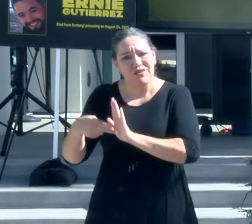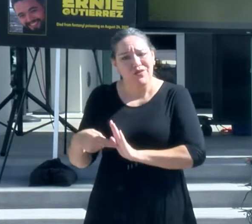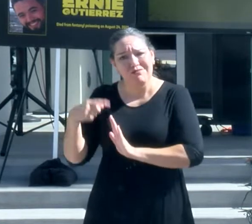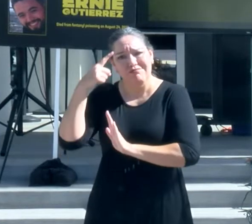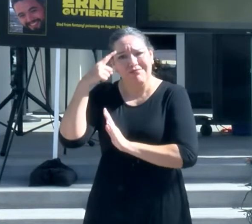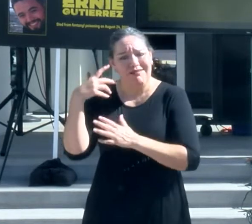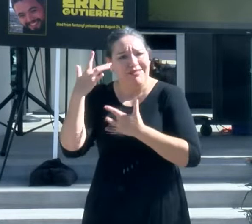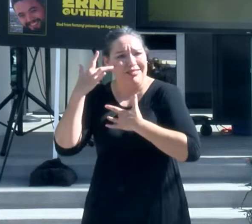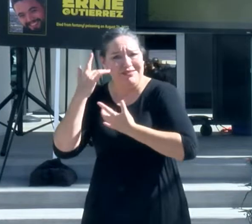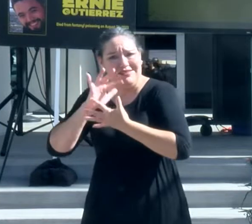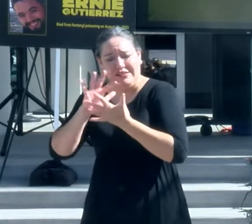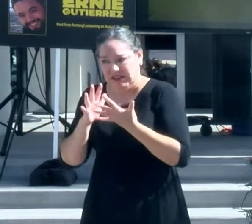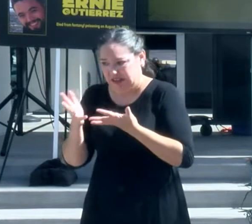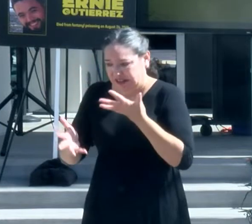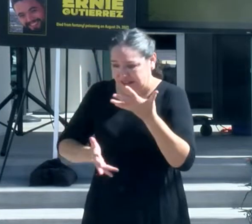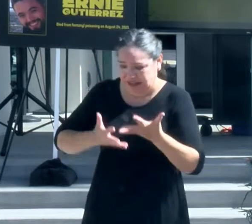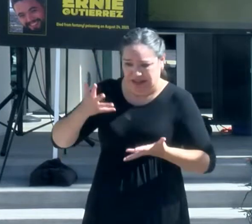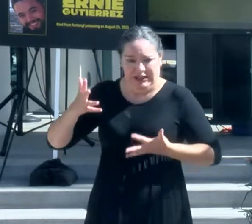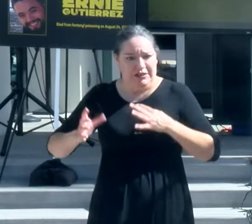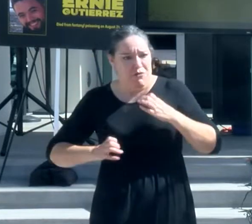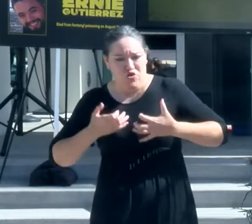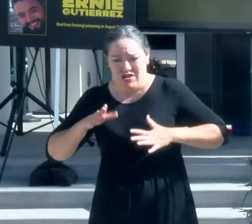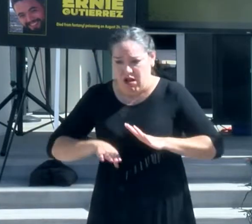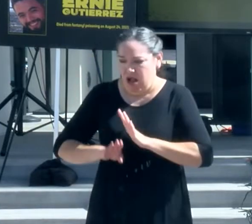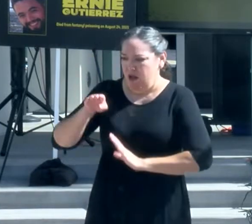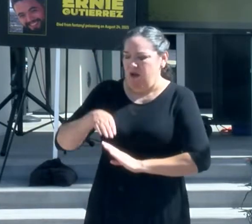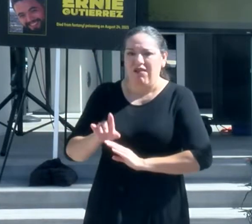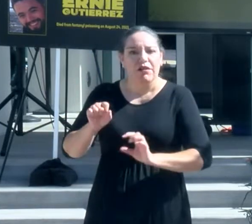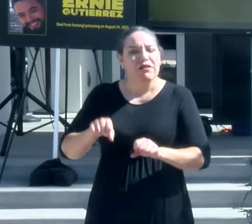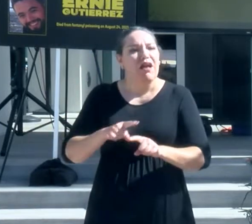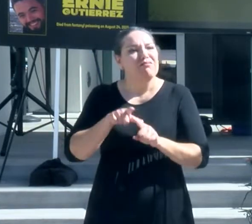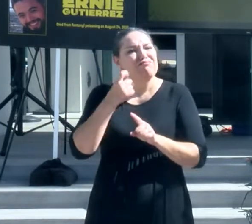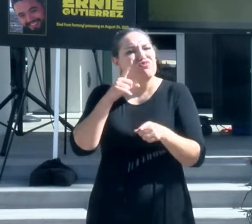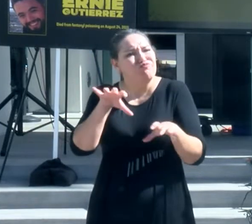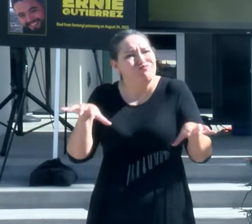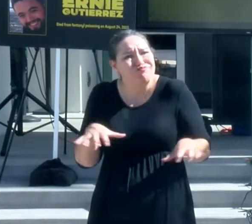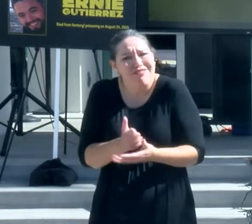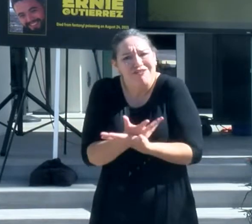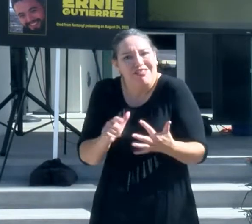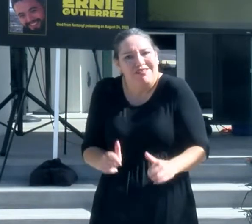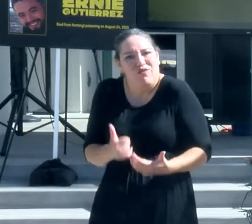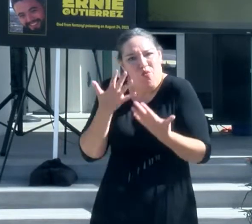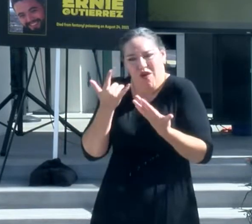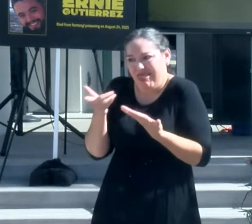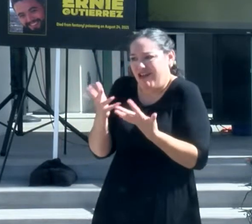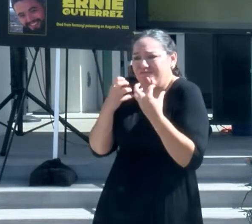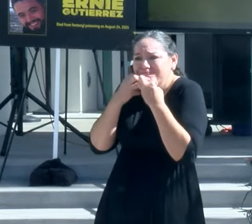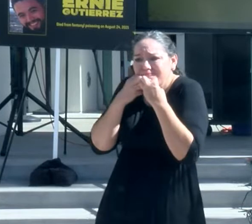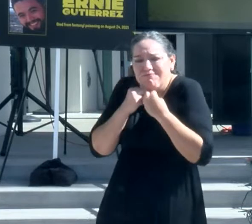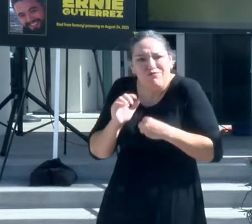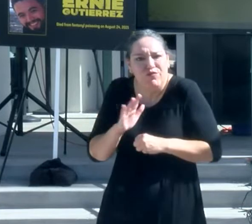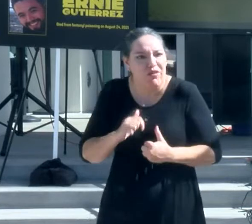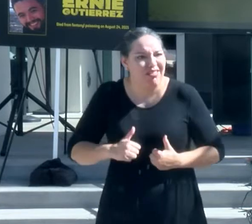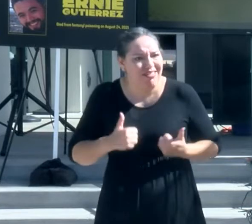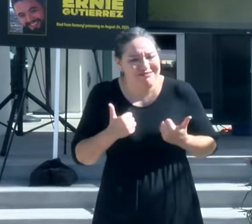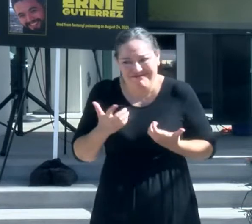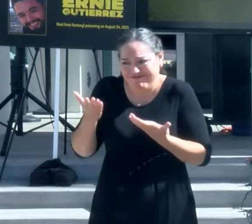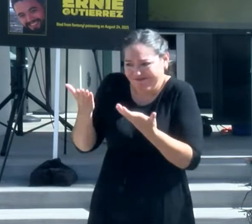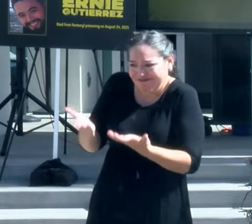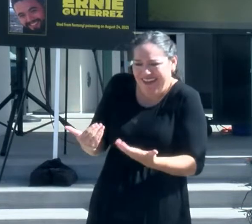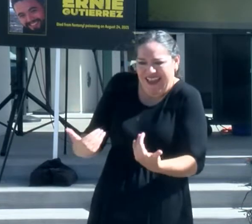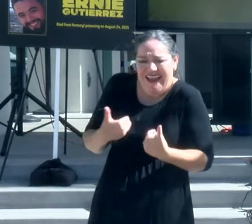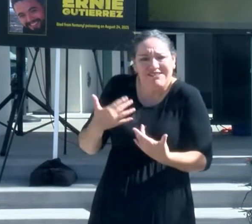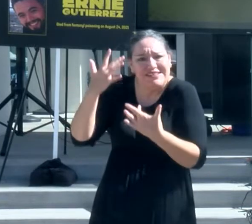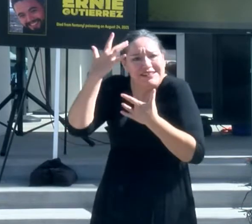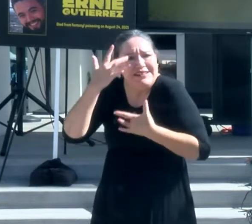emotional roller coaster. But you do all that you can because they're your life. They have a disease,